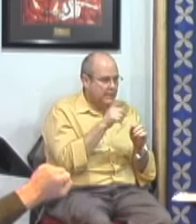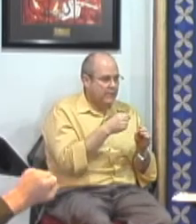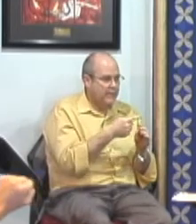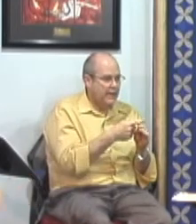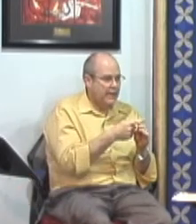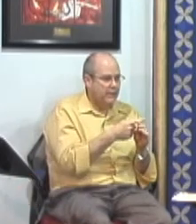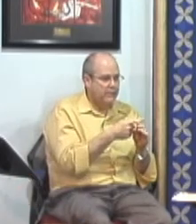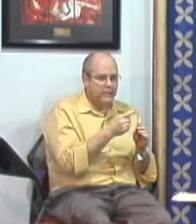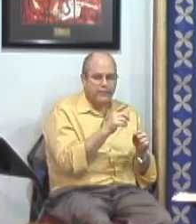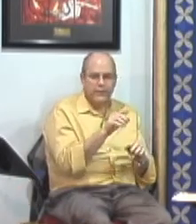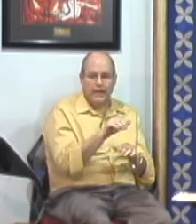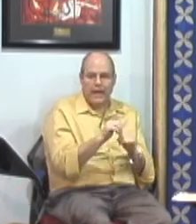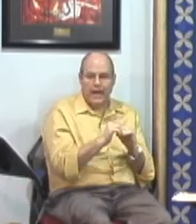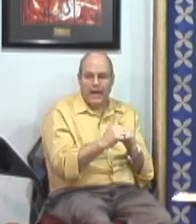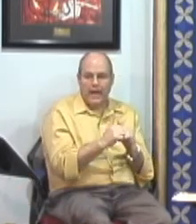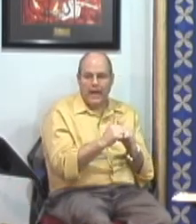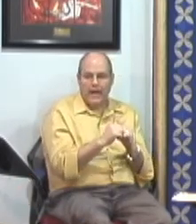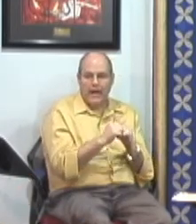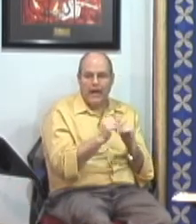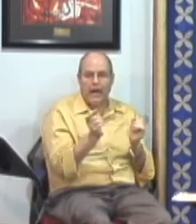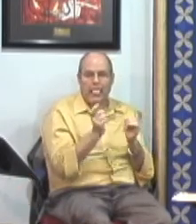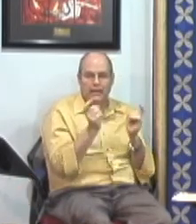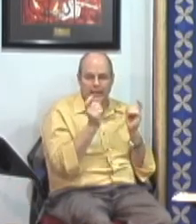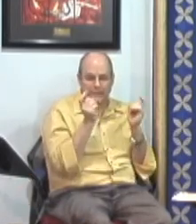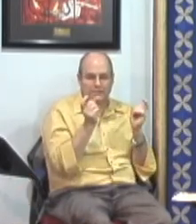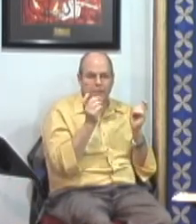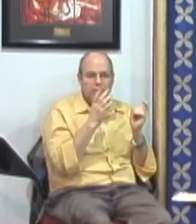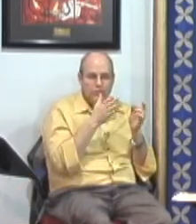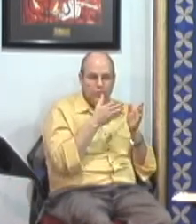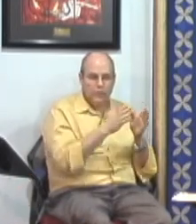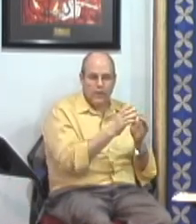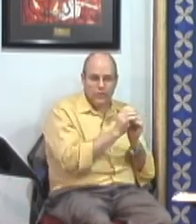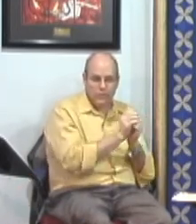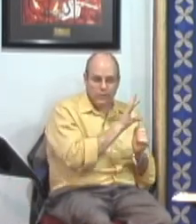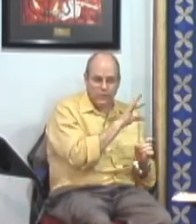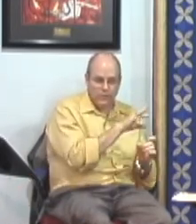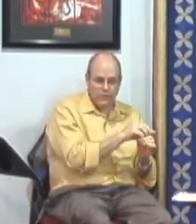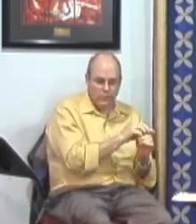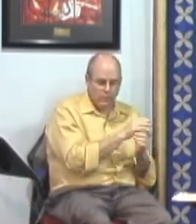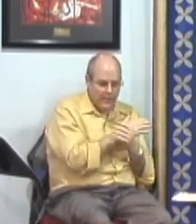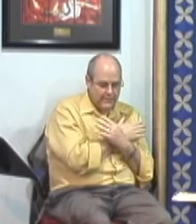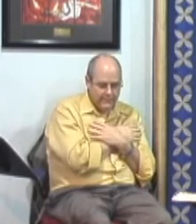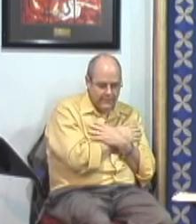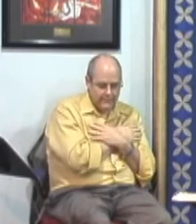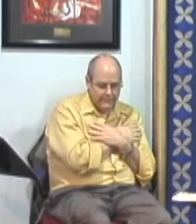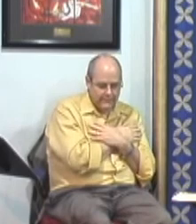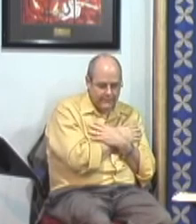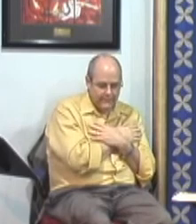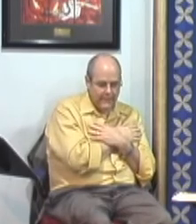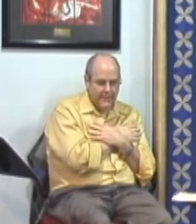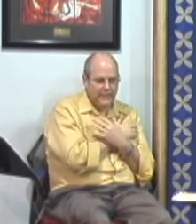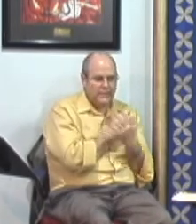the Moedim, the holidays, the ways of worshiping include resting,